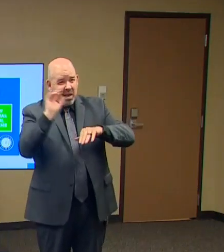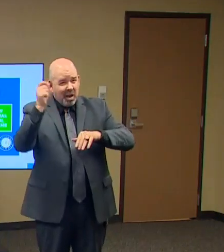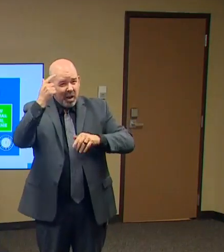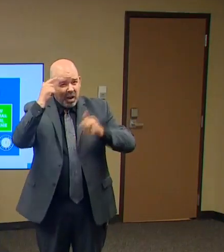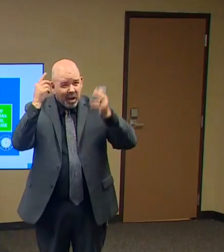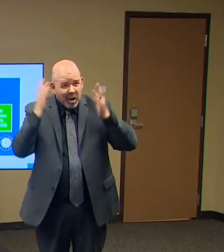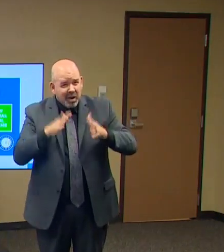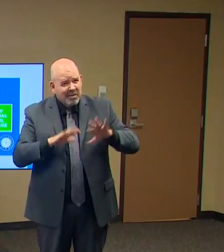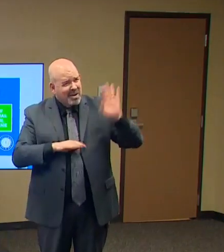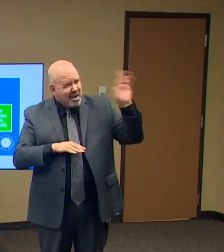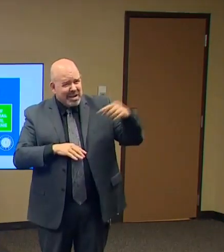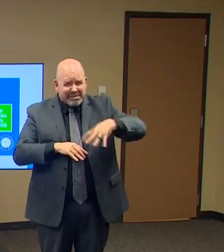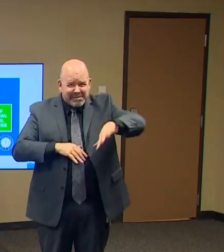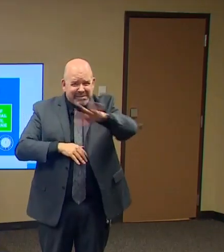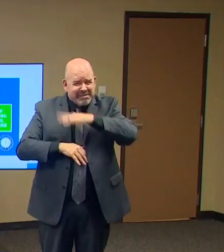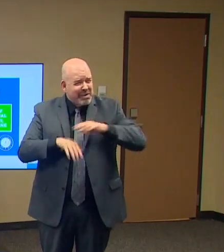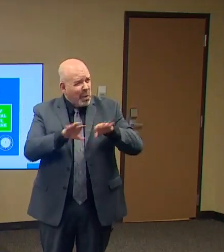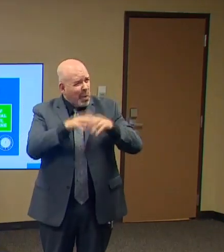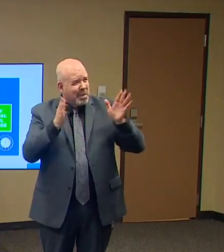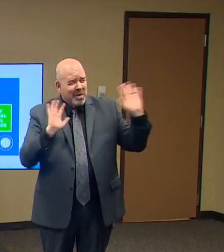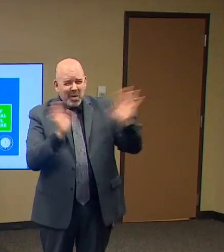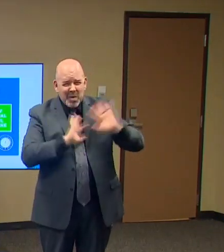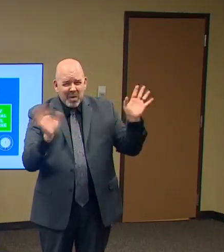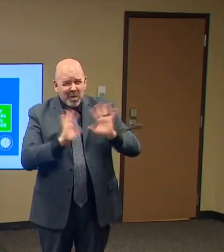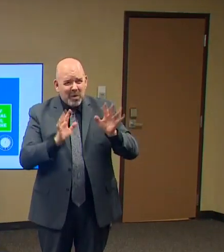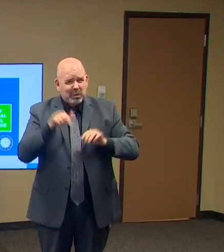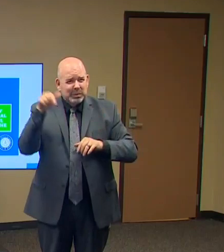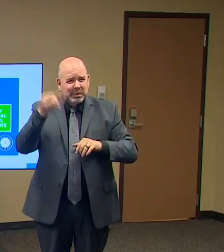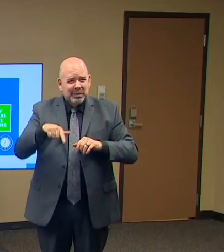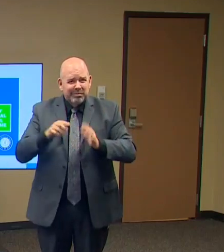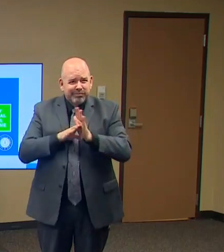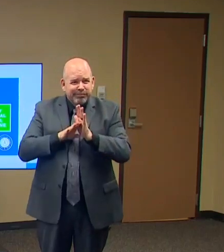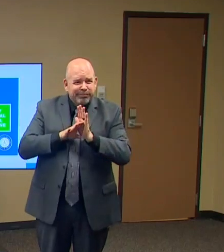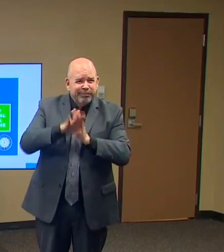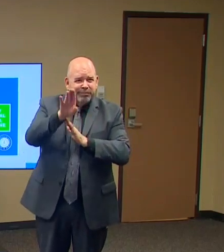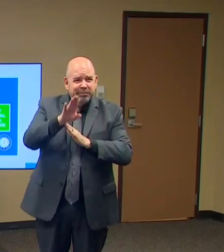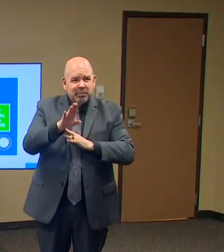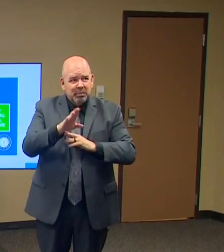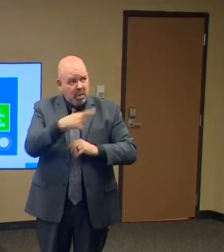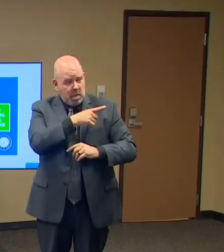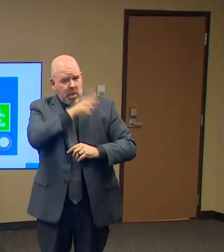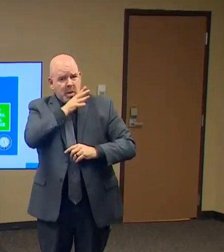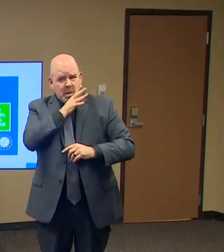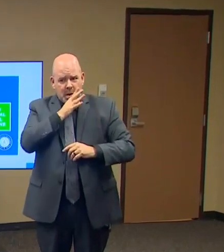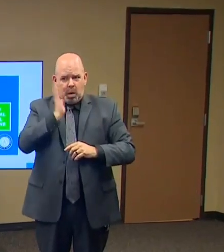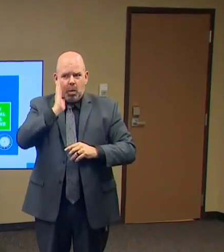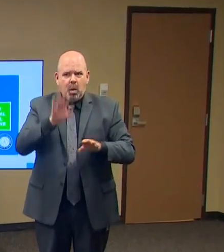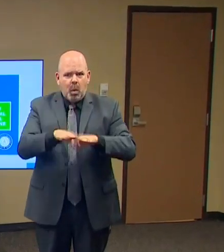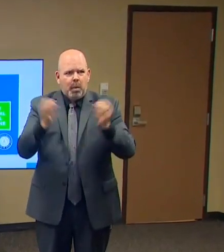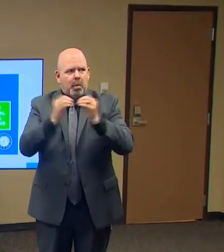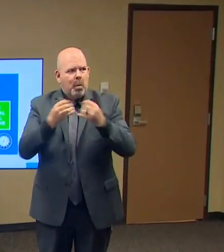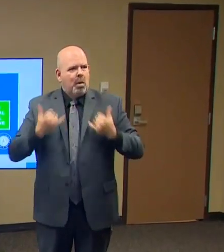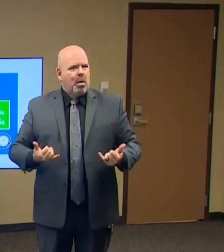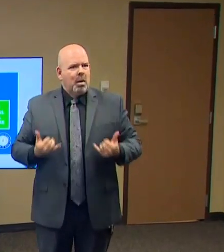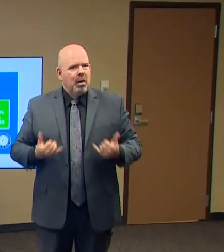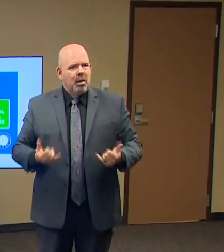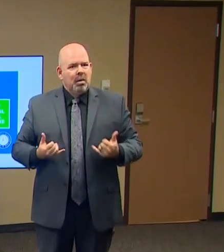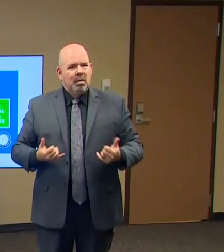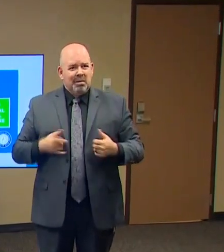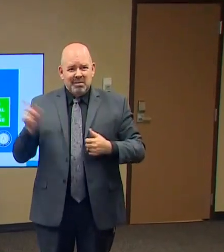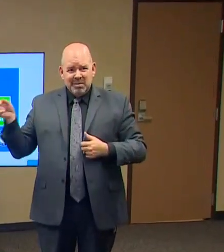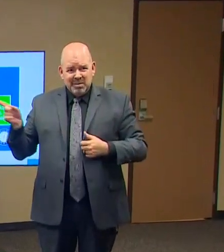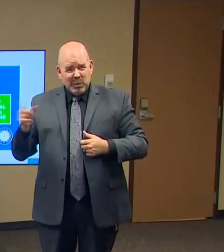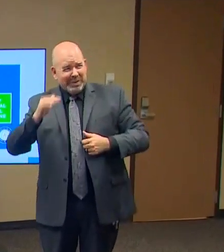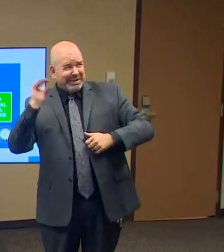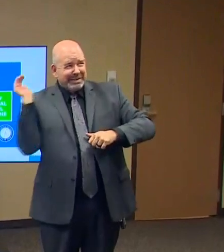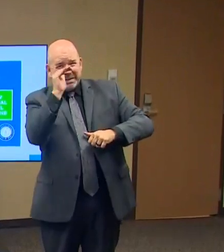open Texas order? Here we've got another phase opening up today for restaurants. Have you talked with him? And also, is there an update on officers